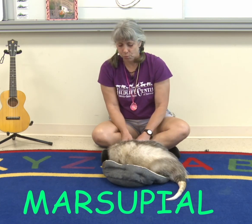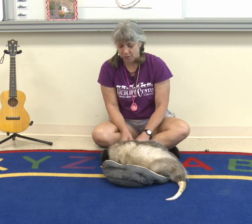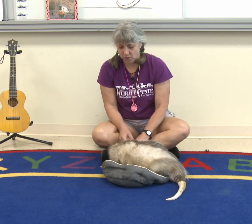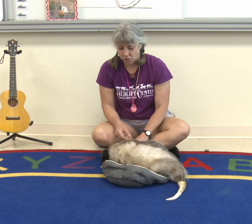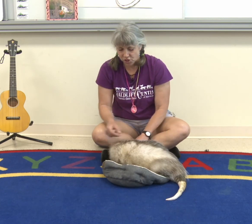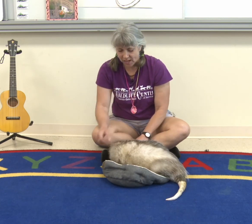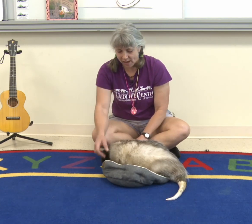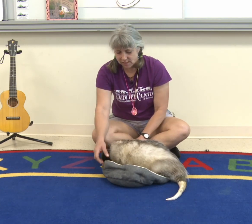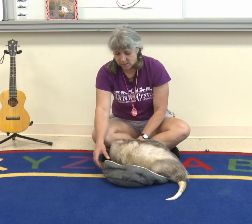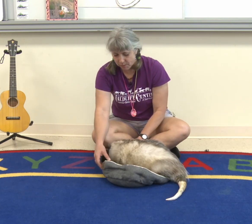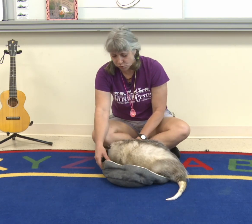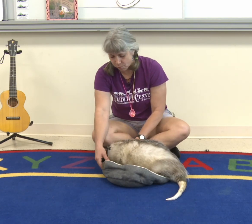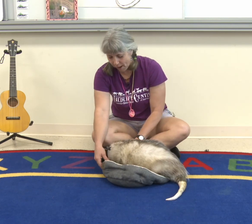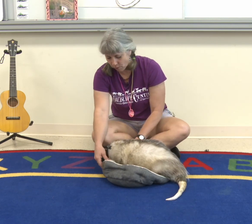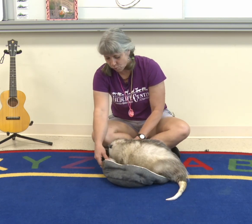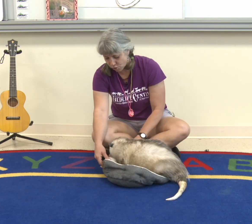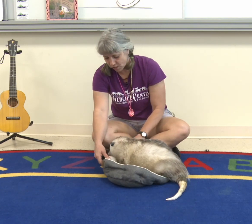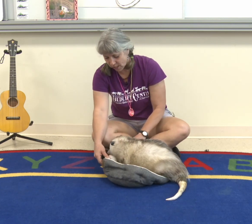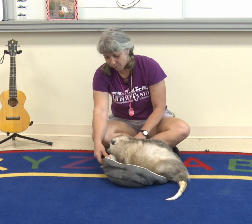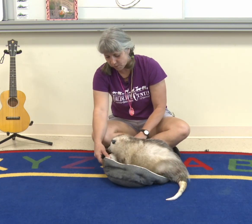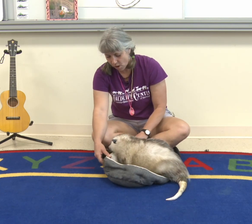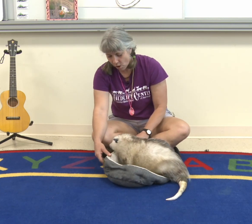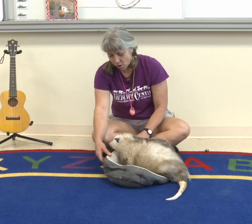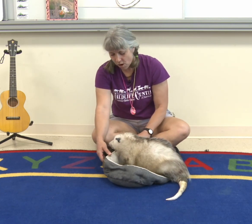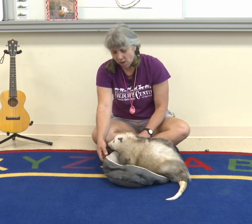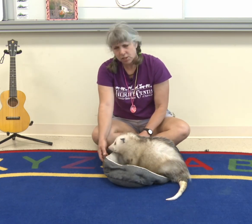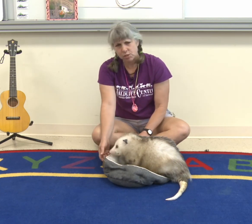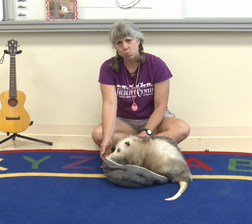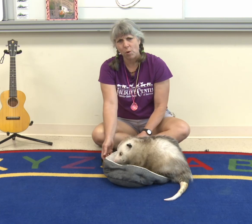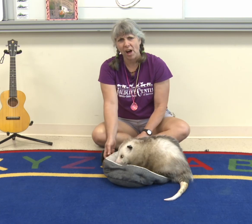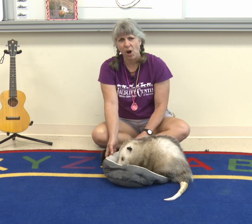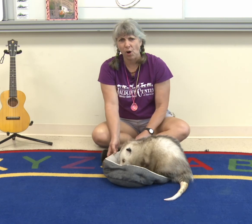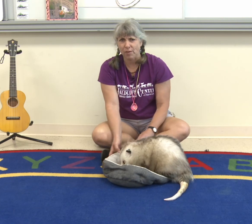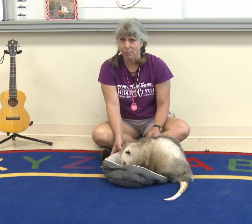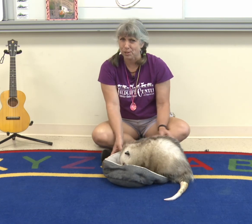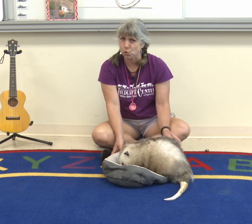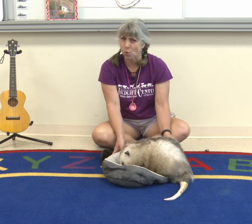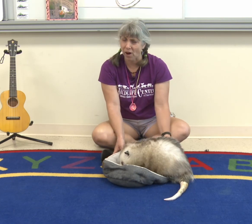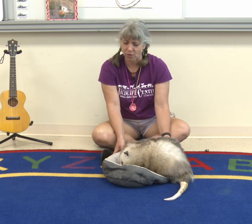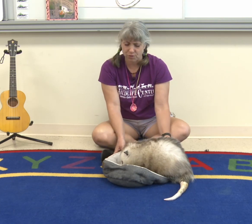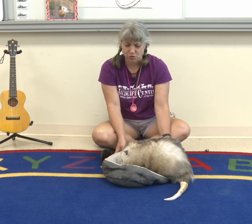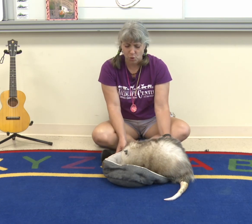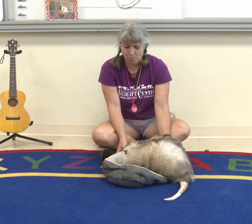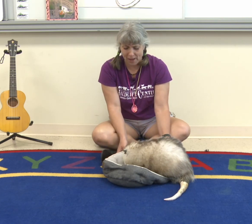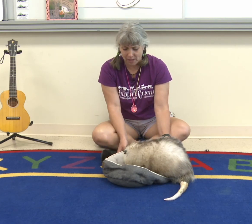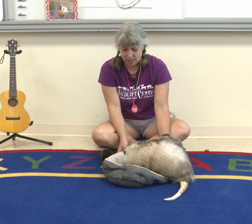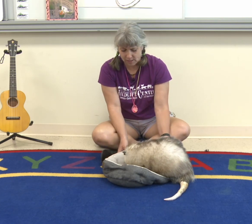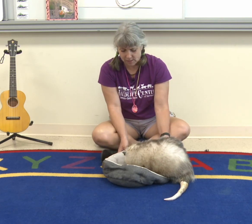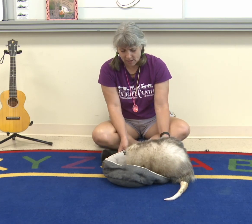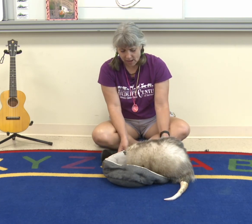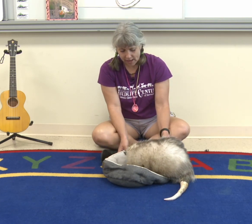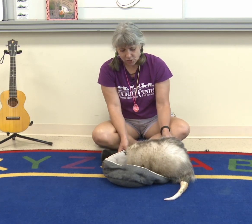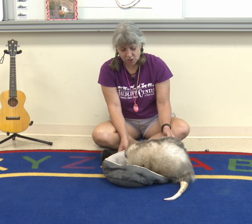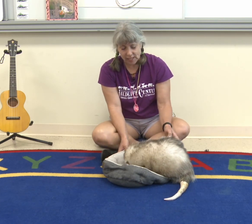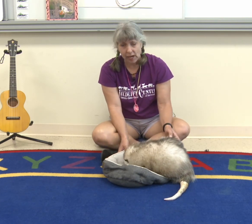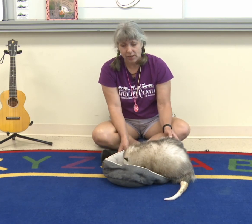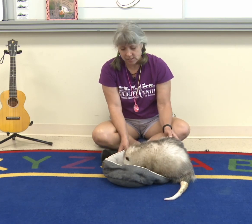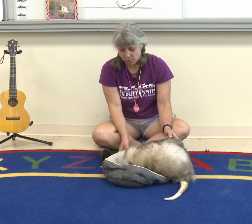Marsupial. She has a special pouch where she keeps her up to 12 or so babies, and she carries them around